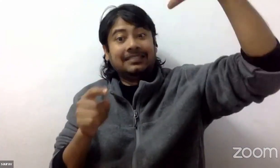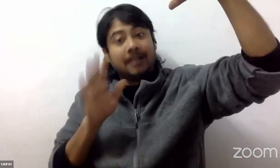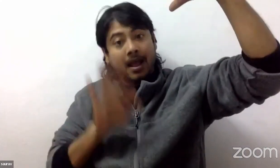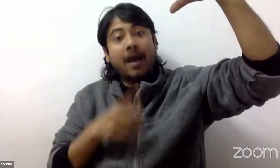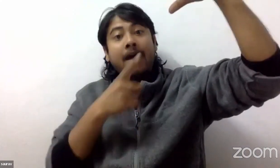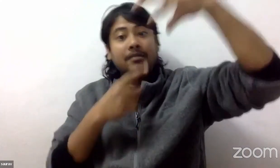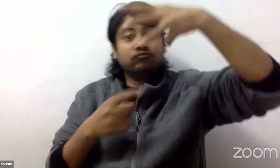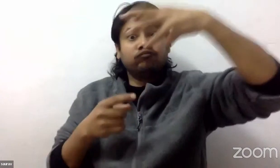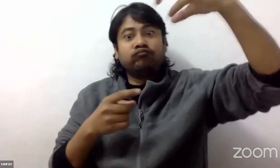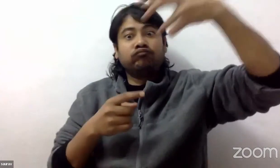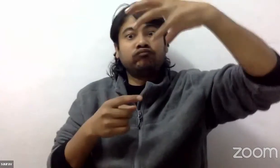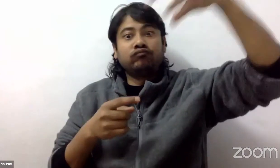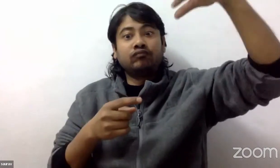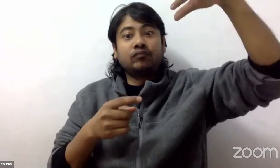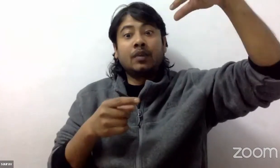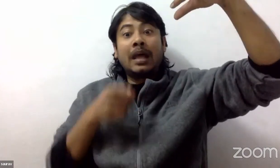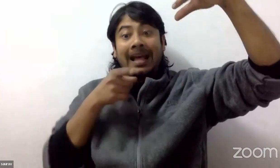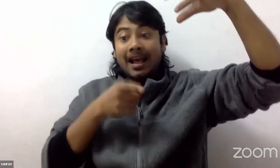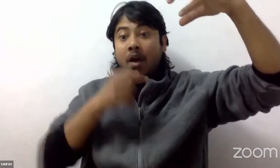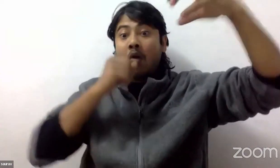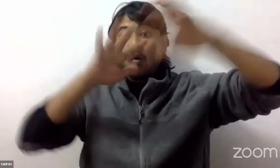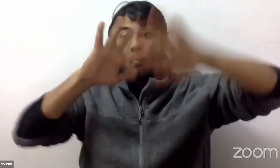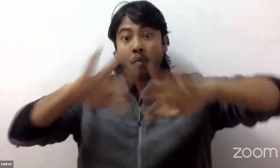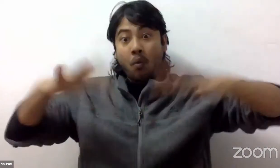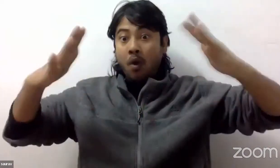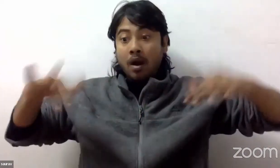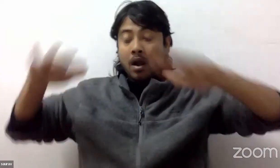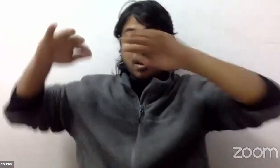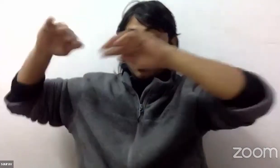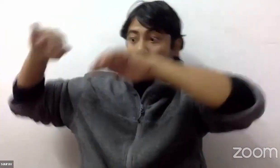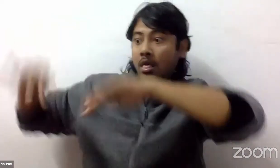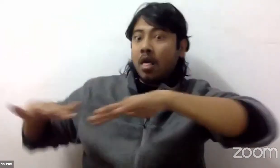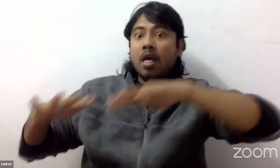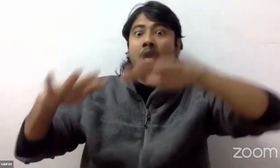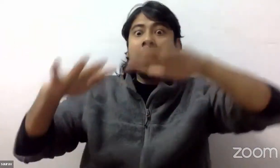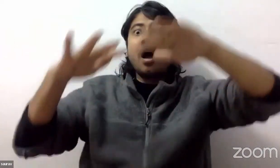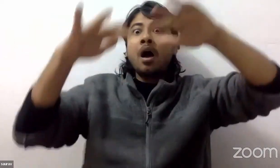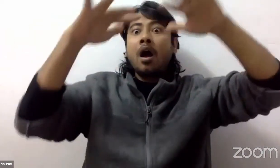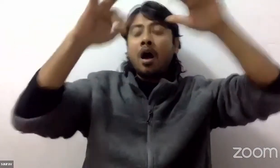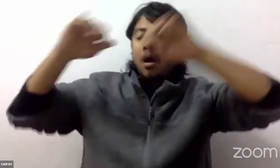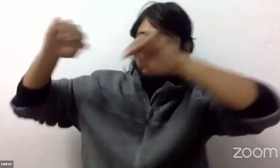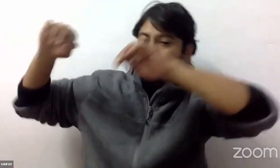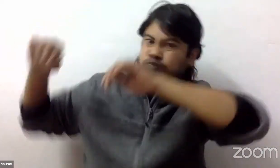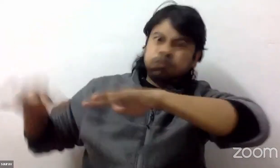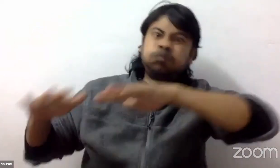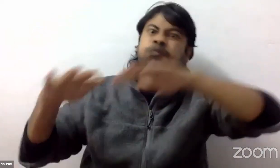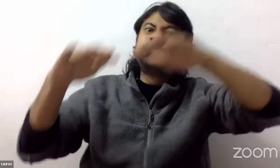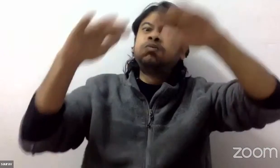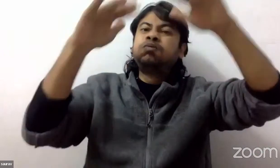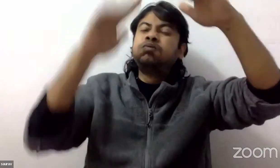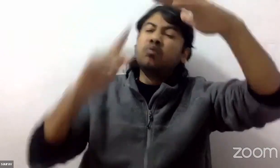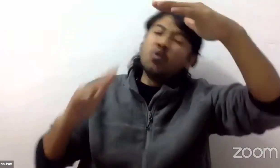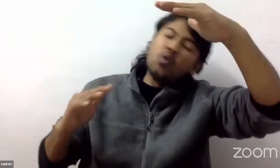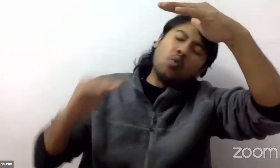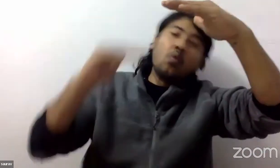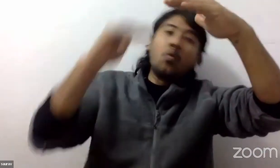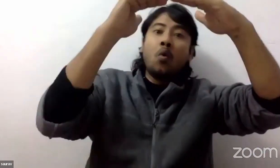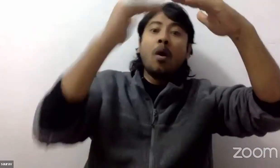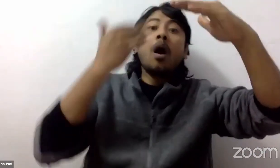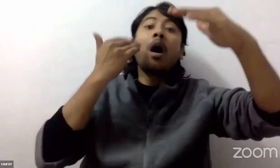Okay, and these grains that we eat, like we eat rice, or we eat dal, or we